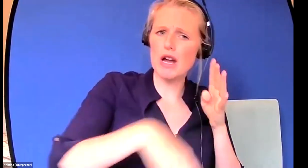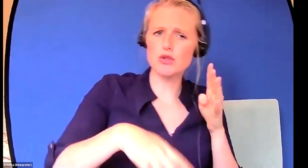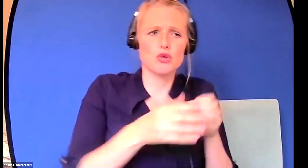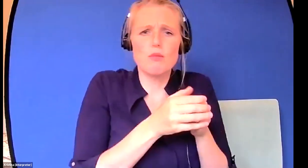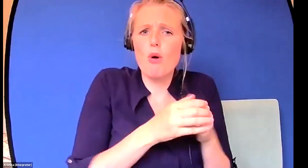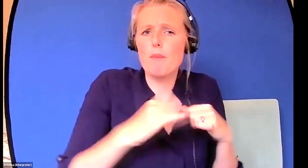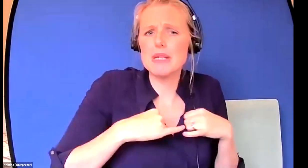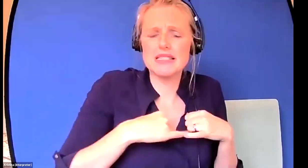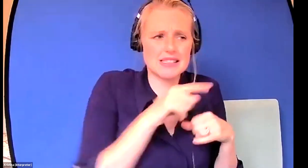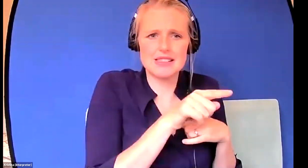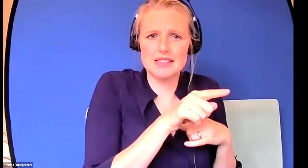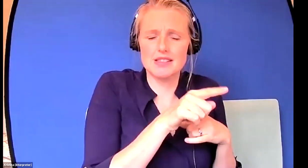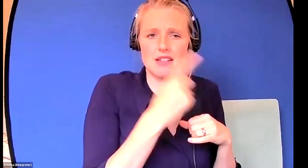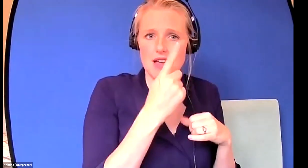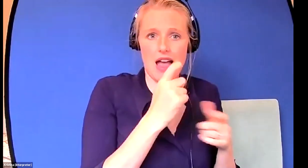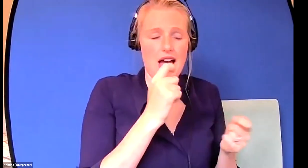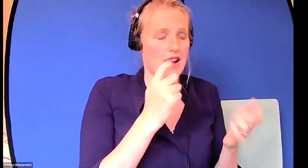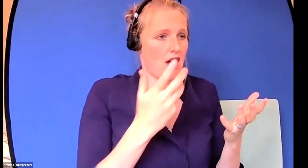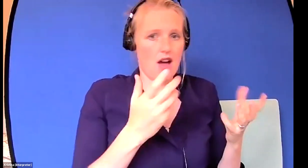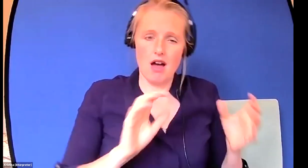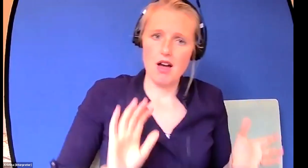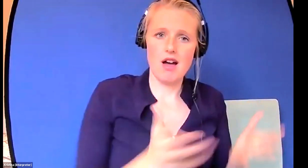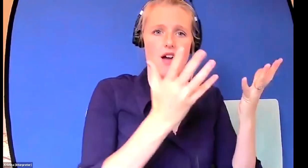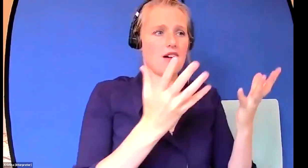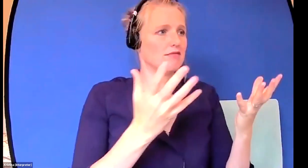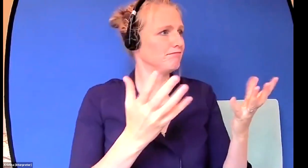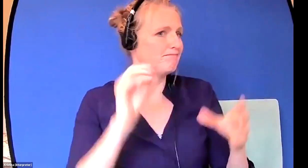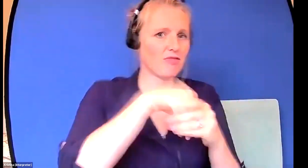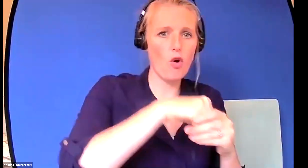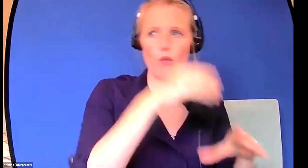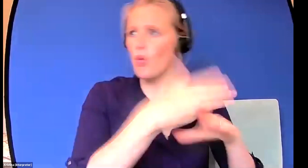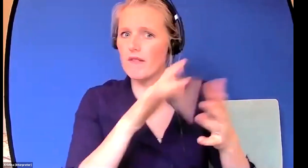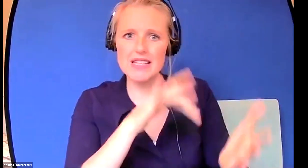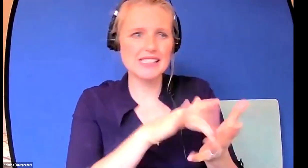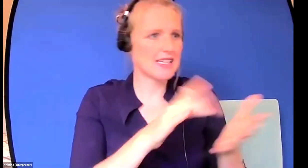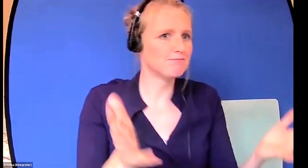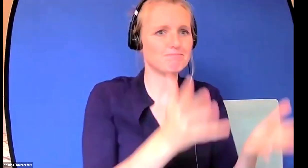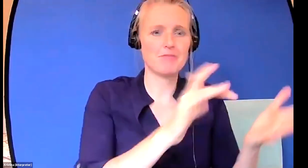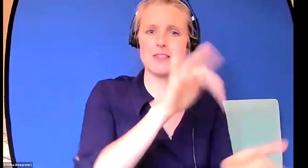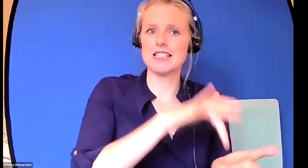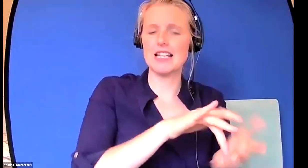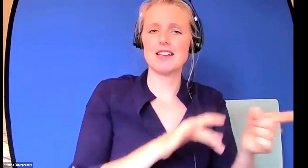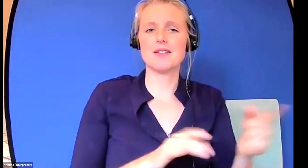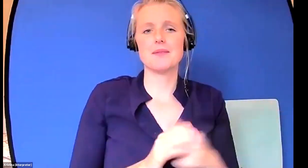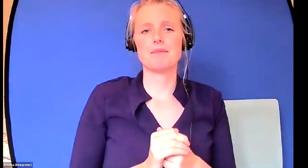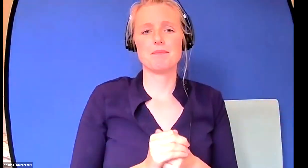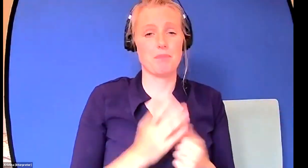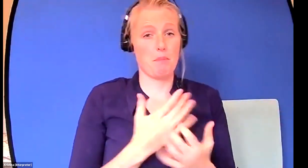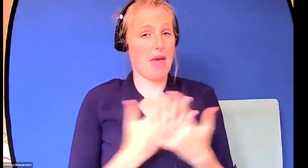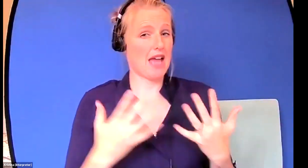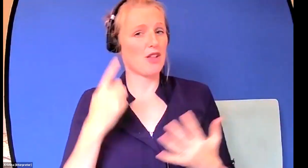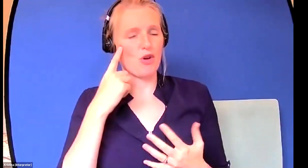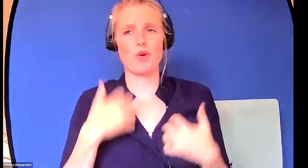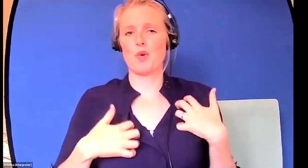businesses transforming and energizing our cities. And it was seen by many that the creative industries would